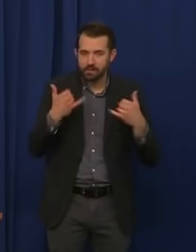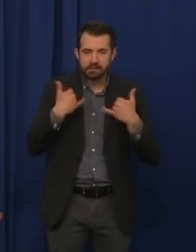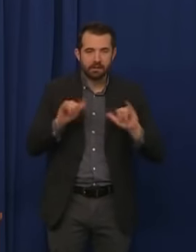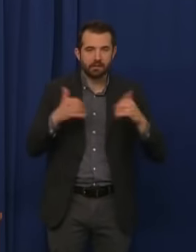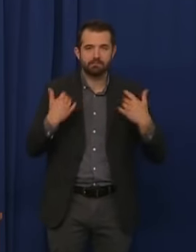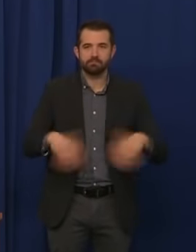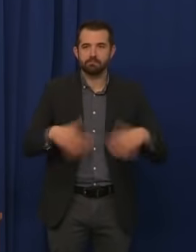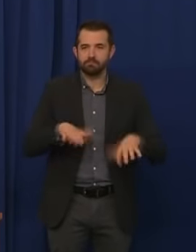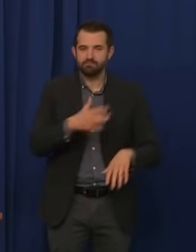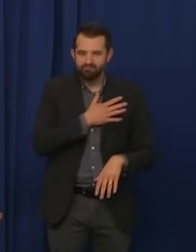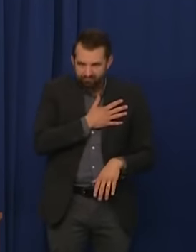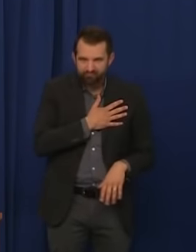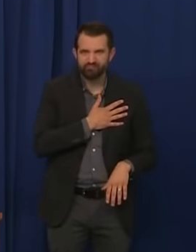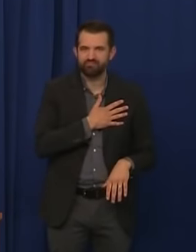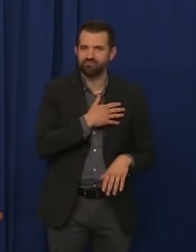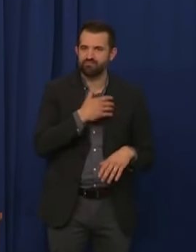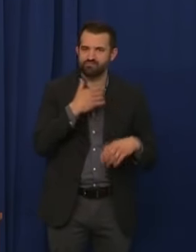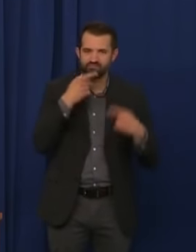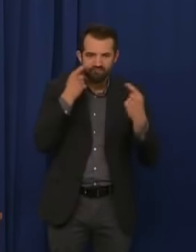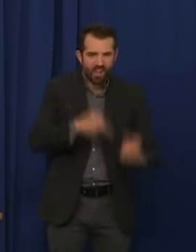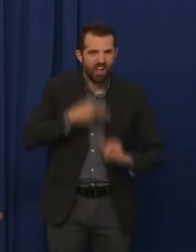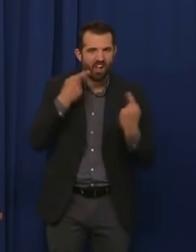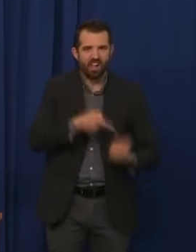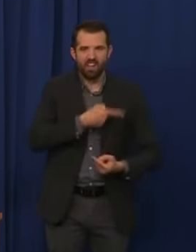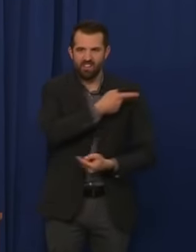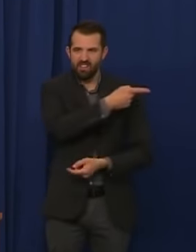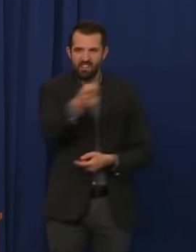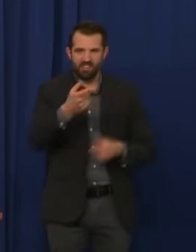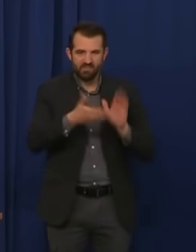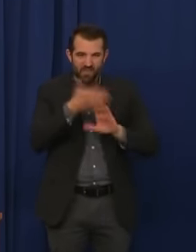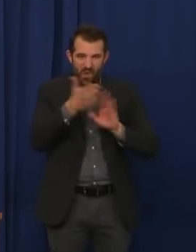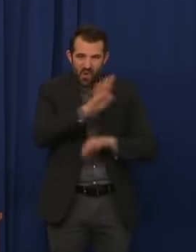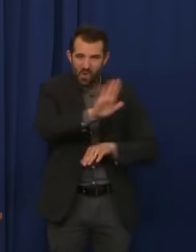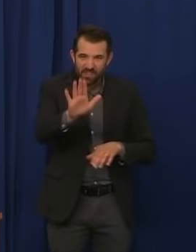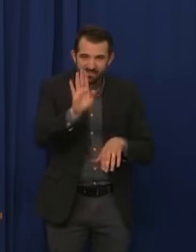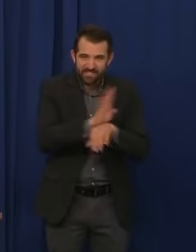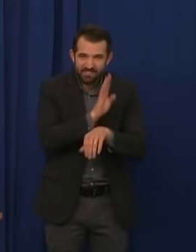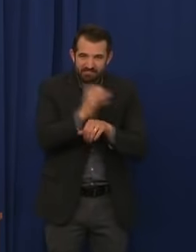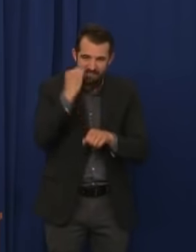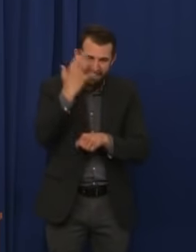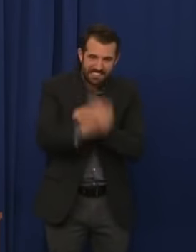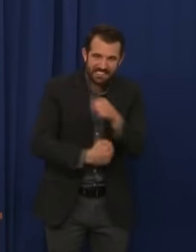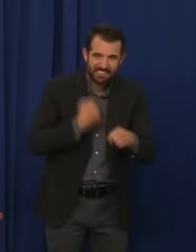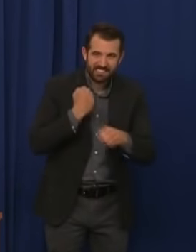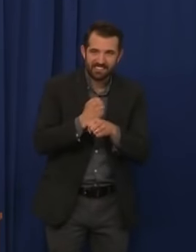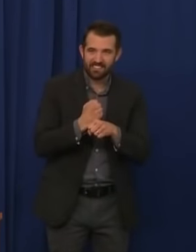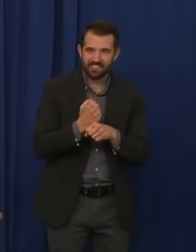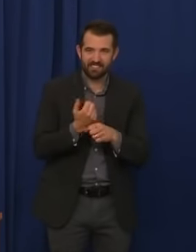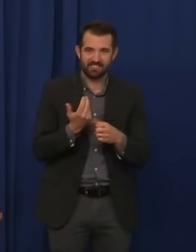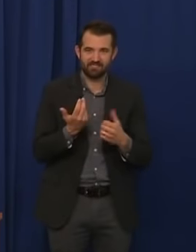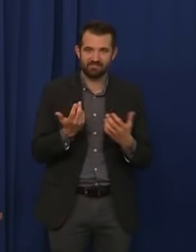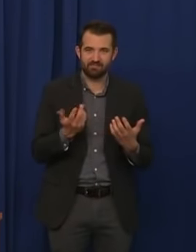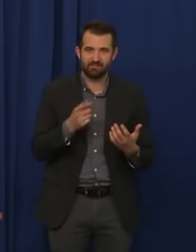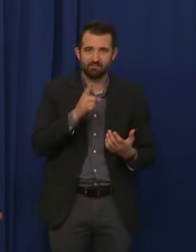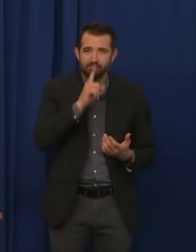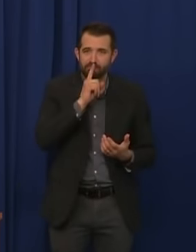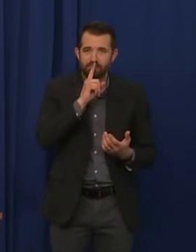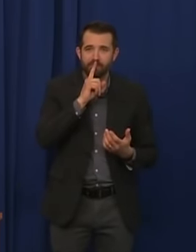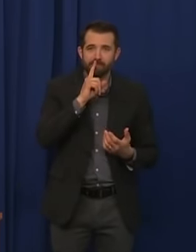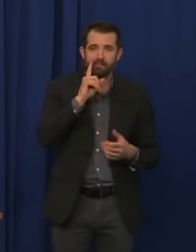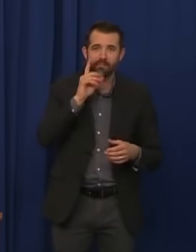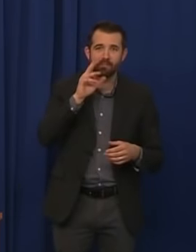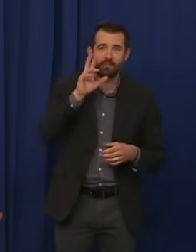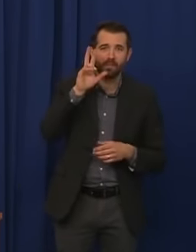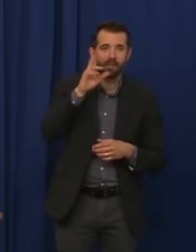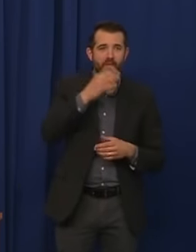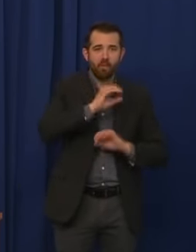extraordinarily sympathetic with people who have run their own business for years and years, who have not been part of the unemployment system, who